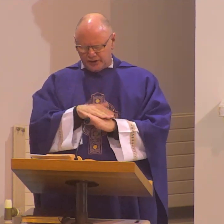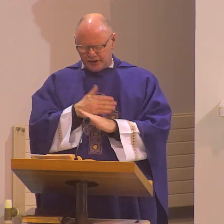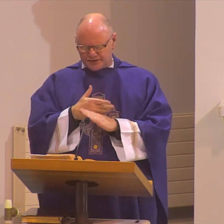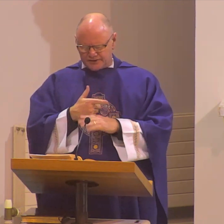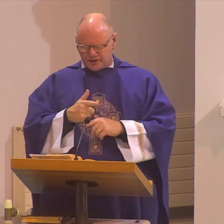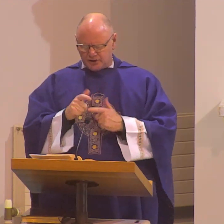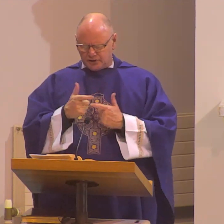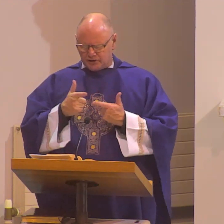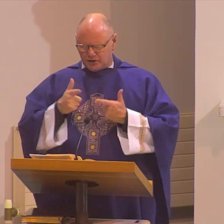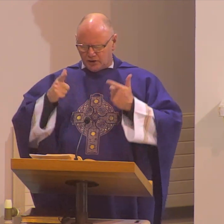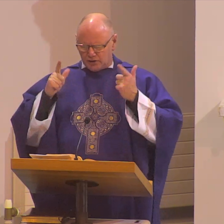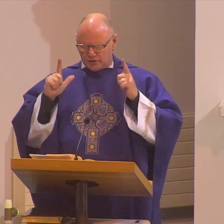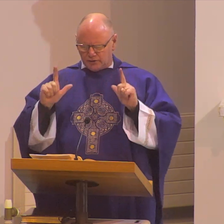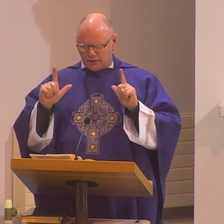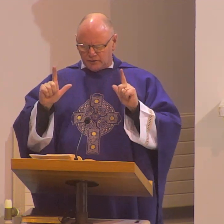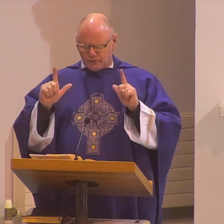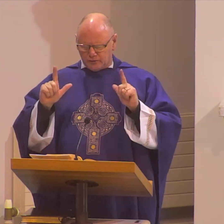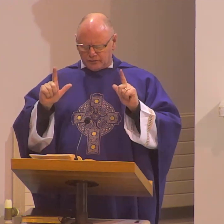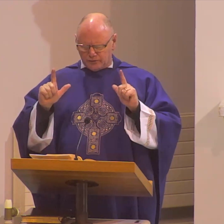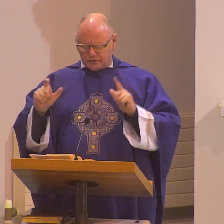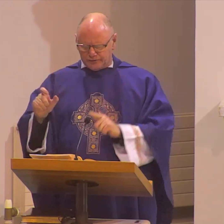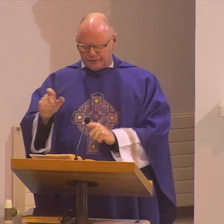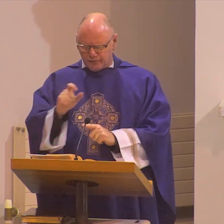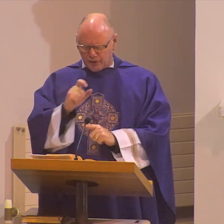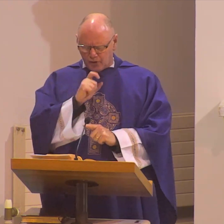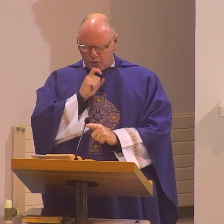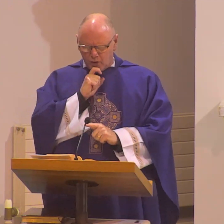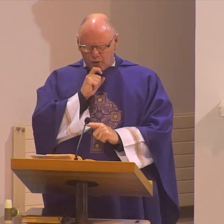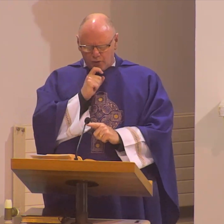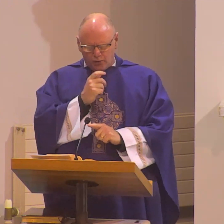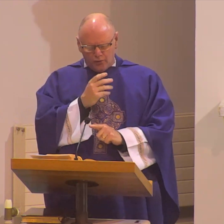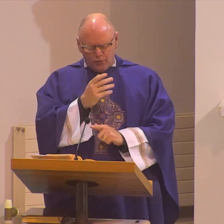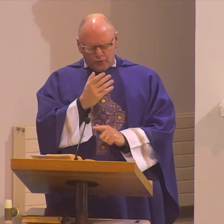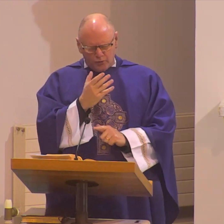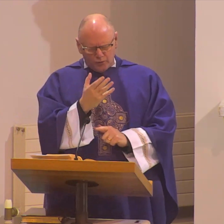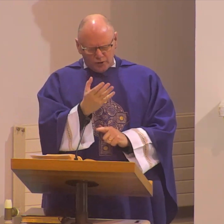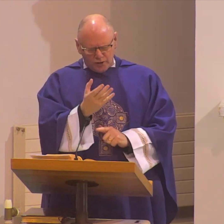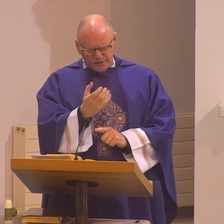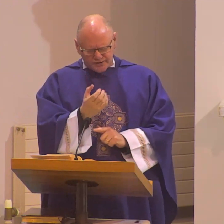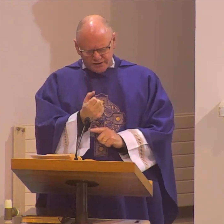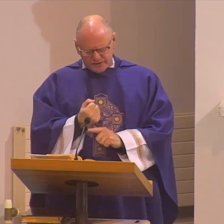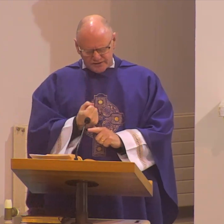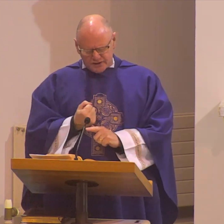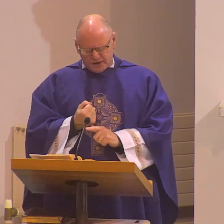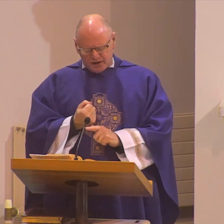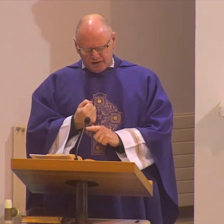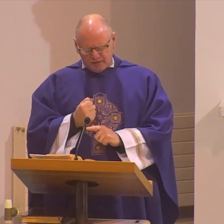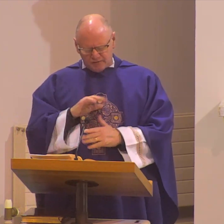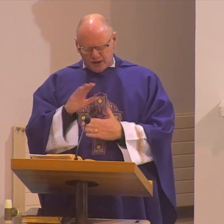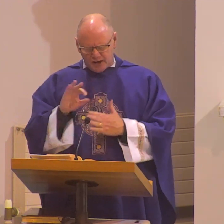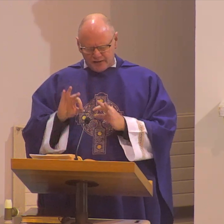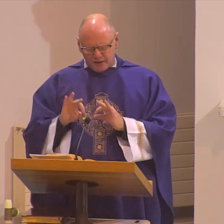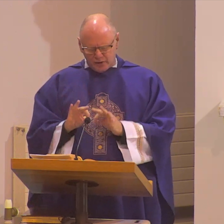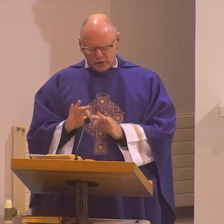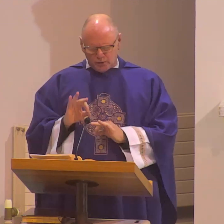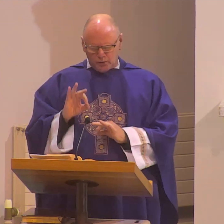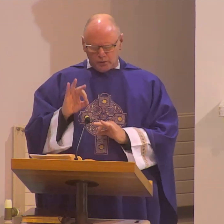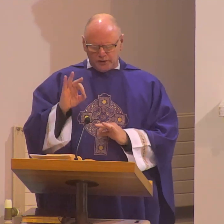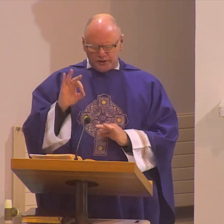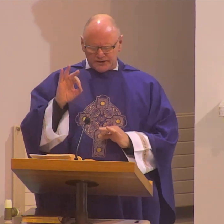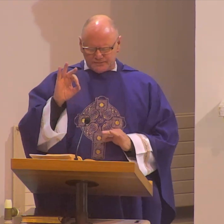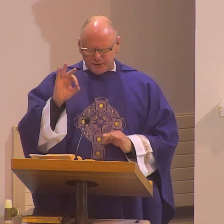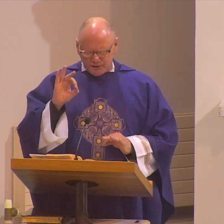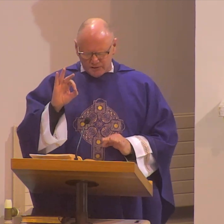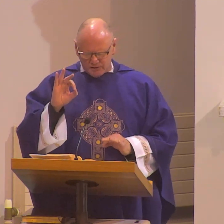only Son, our Lord, who was conceived by the